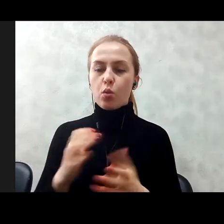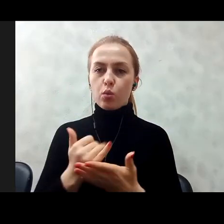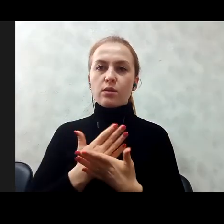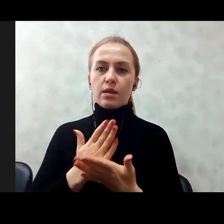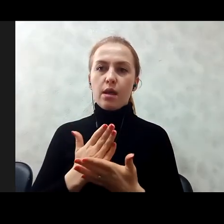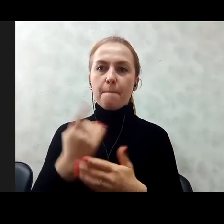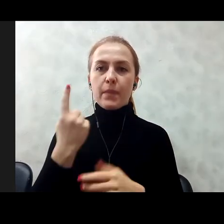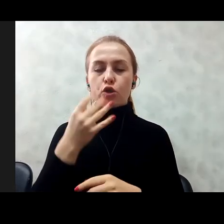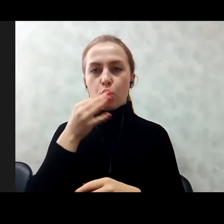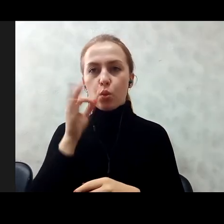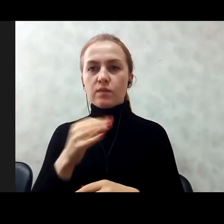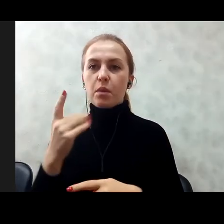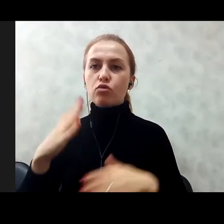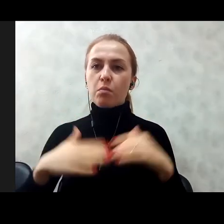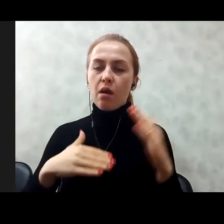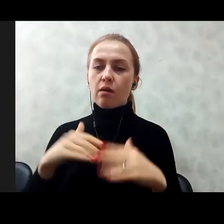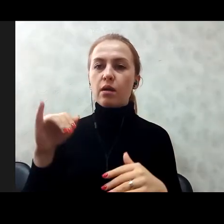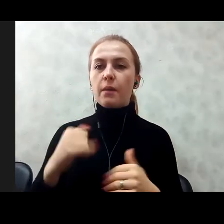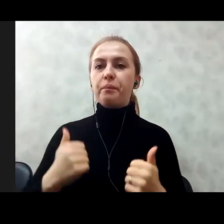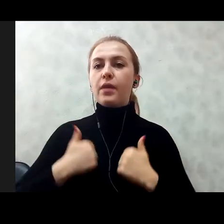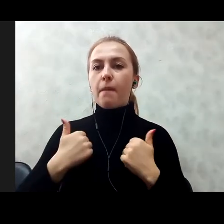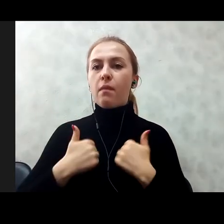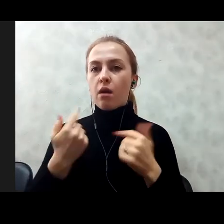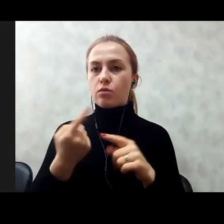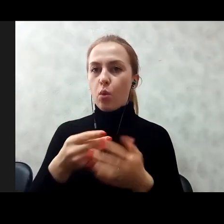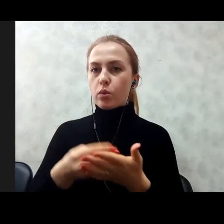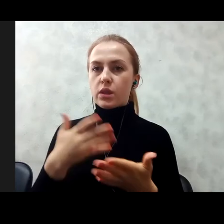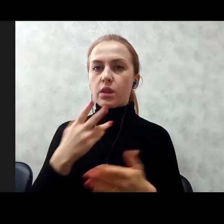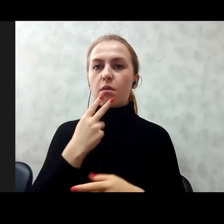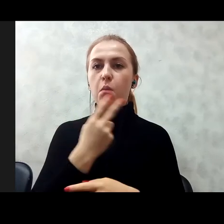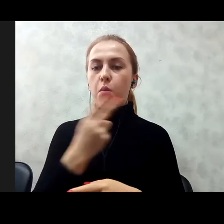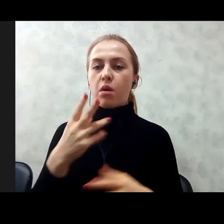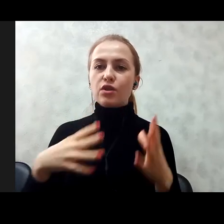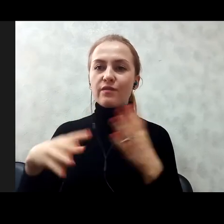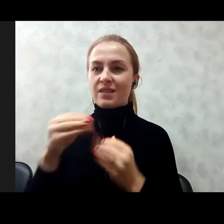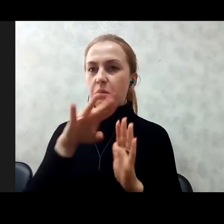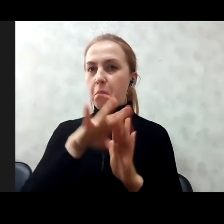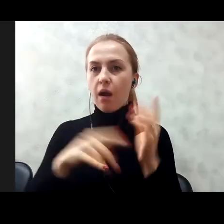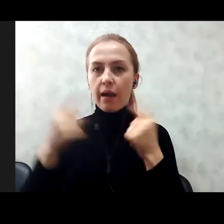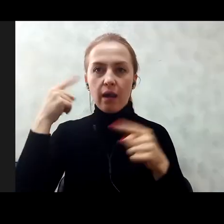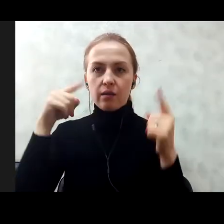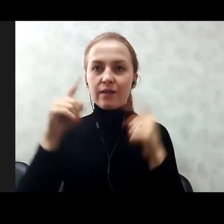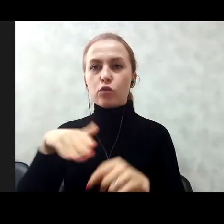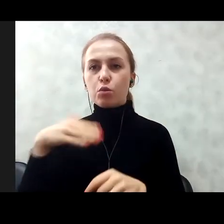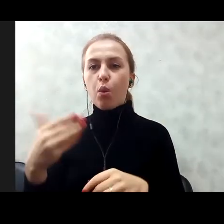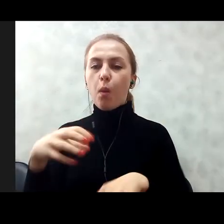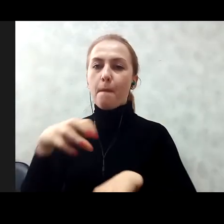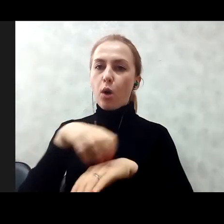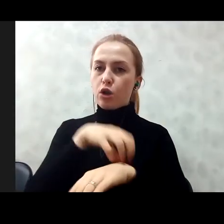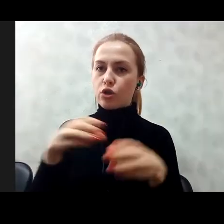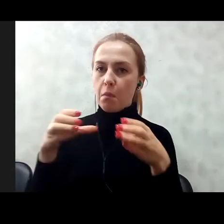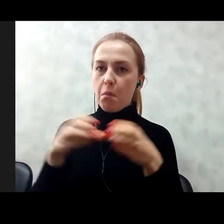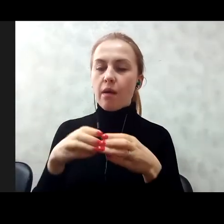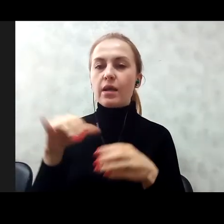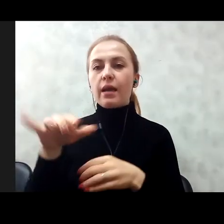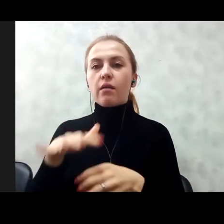be fixed by a law. We have some experience, we have some good practices,